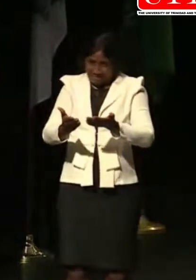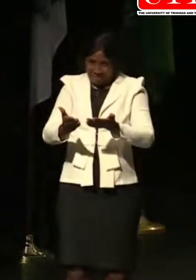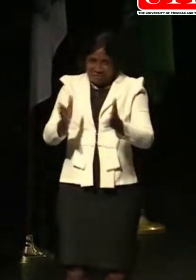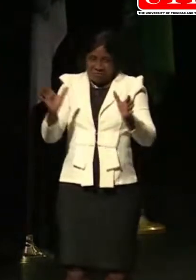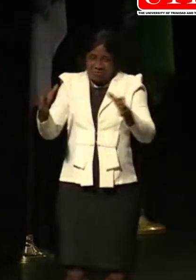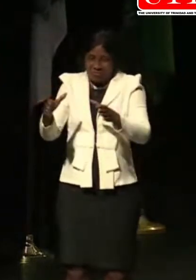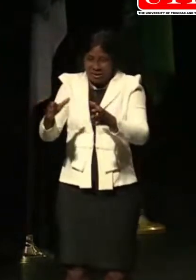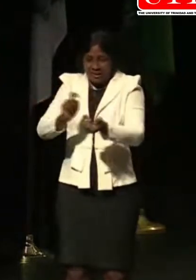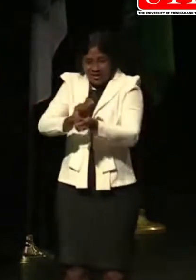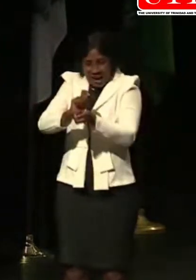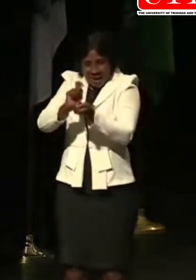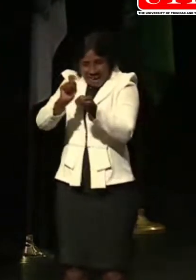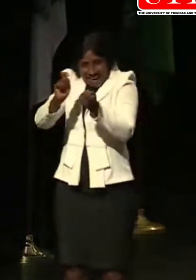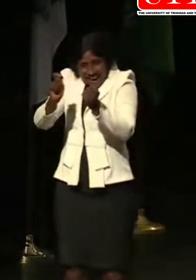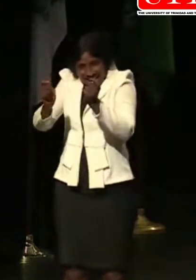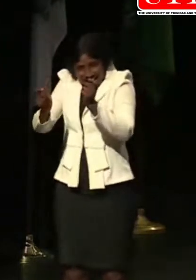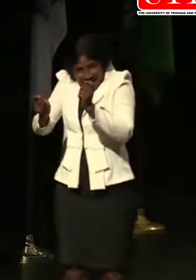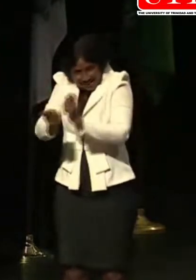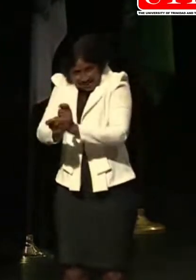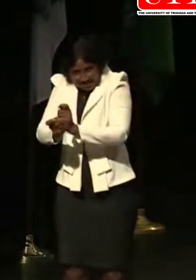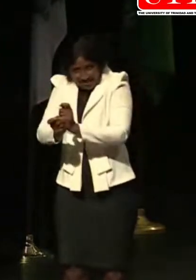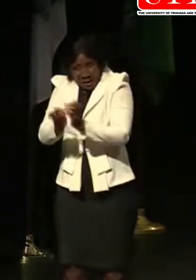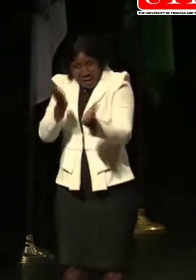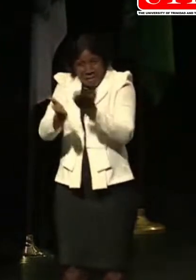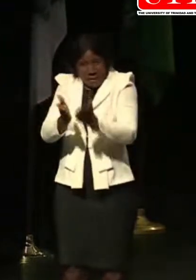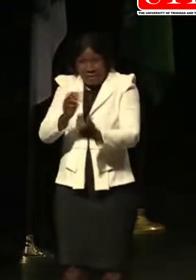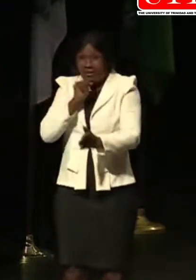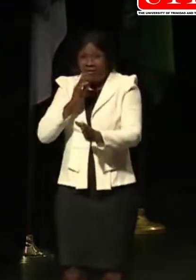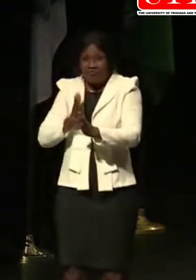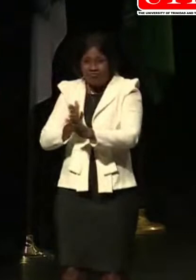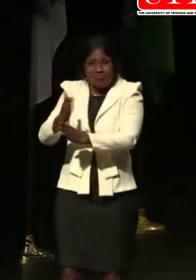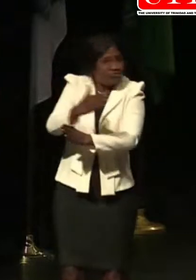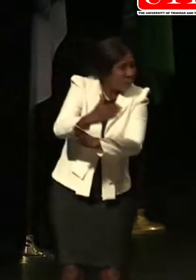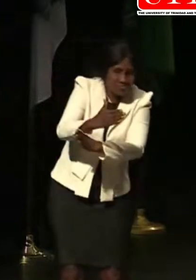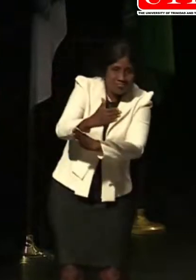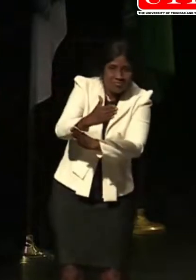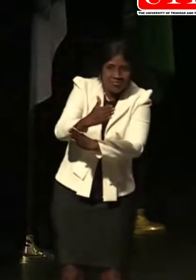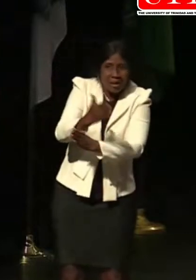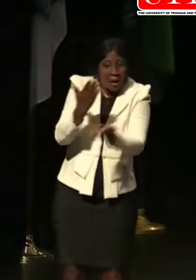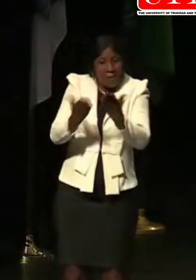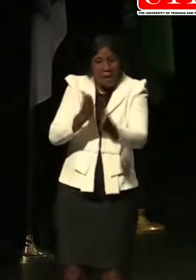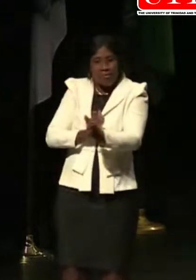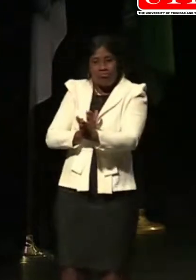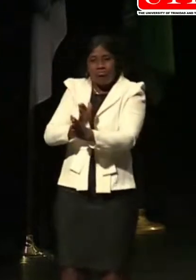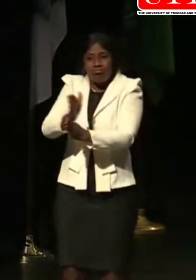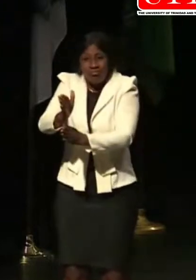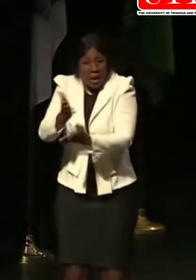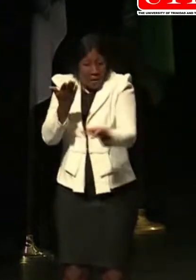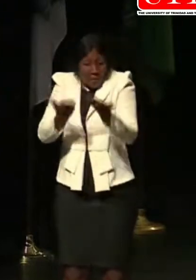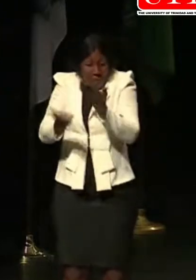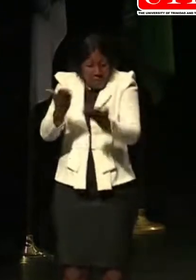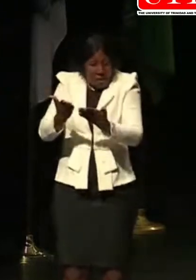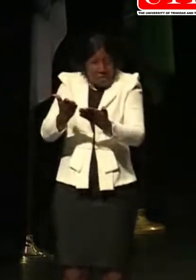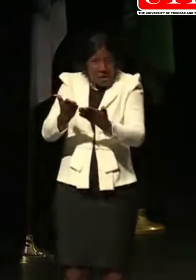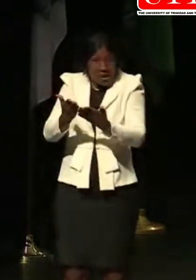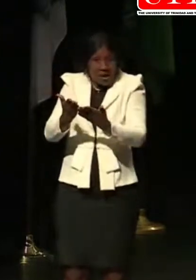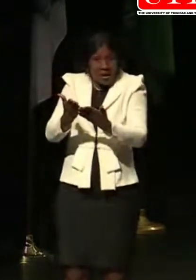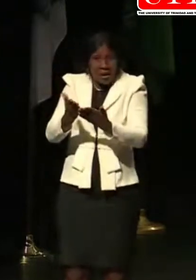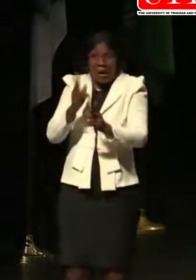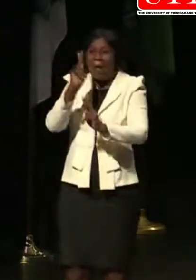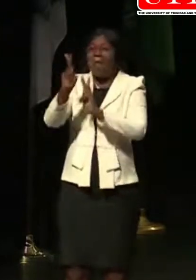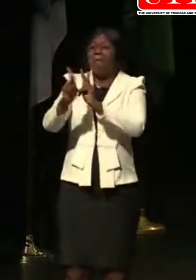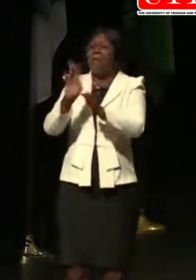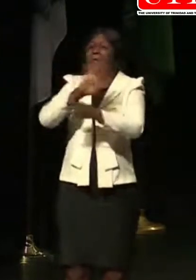chart a new course. And then every creed and race will find an equal